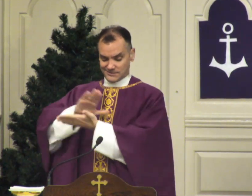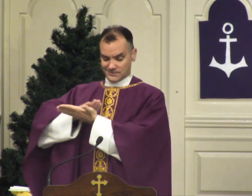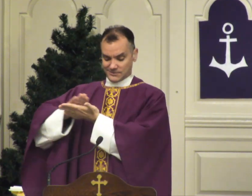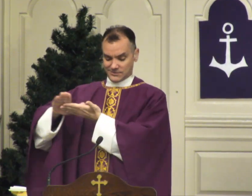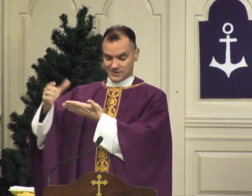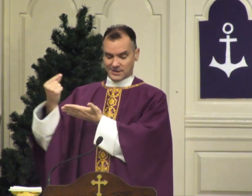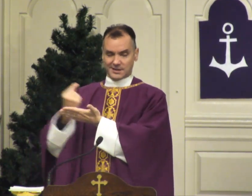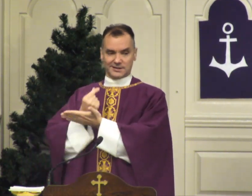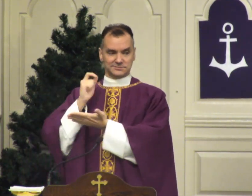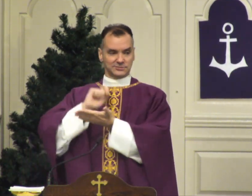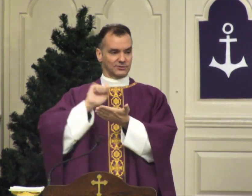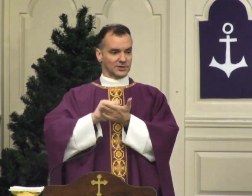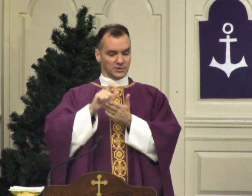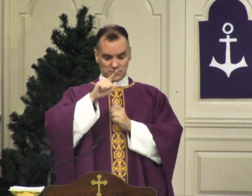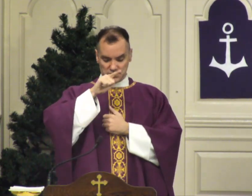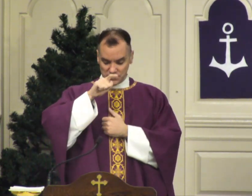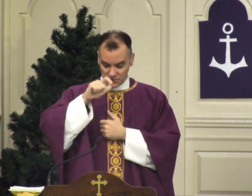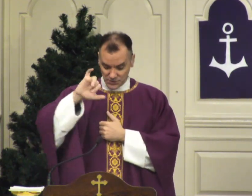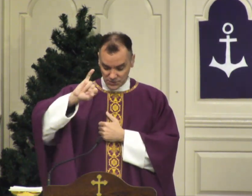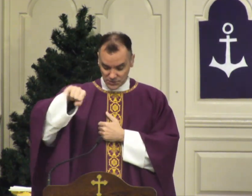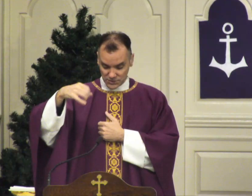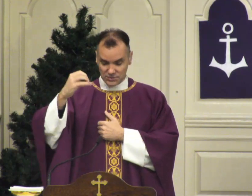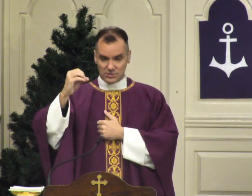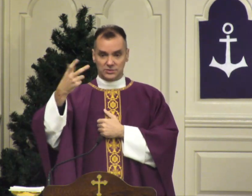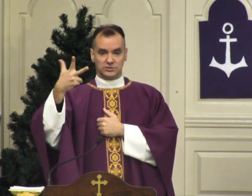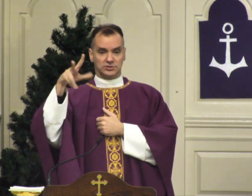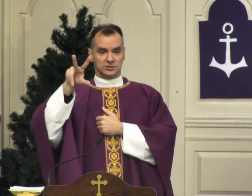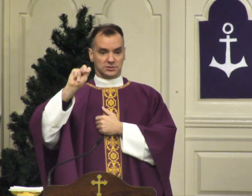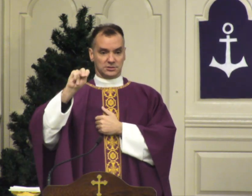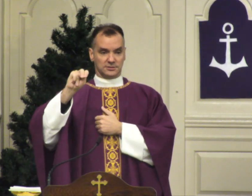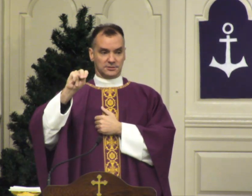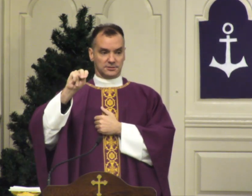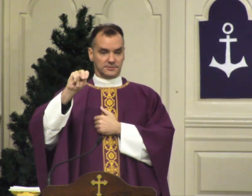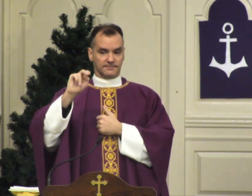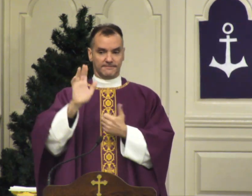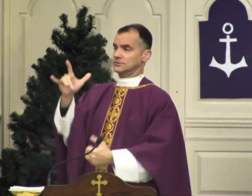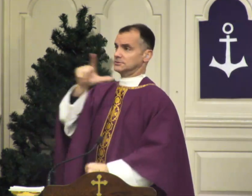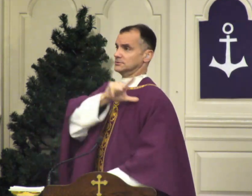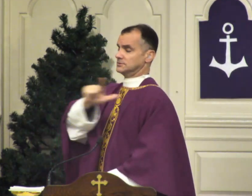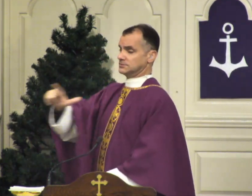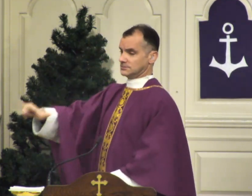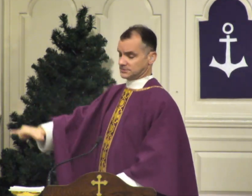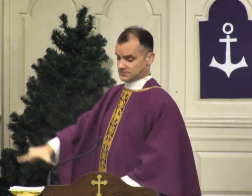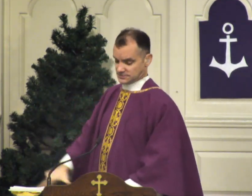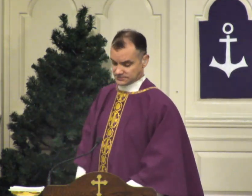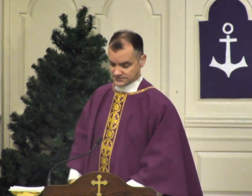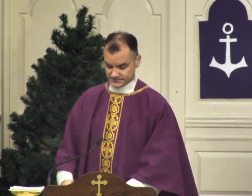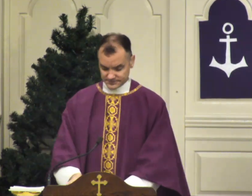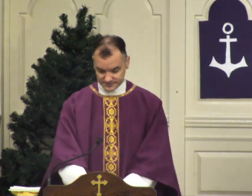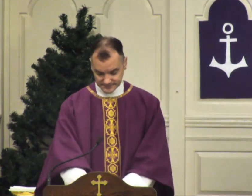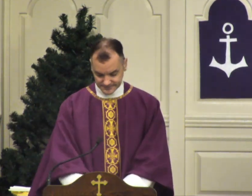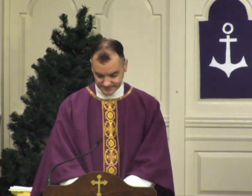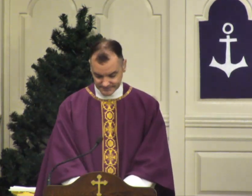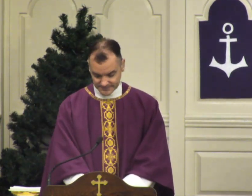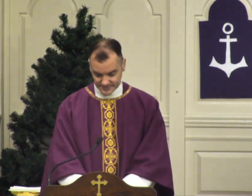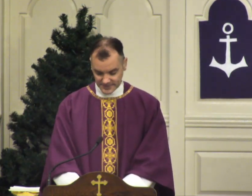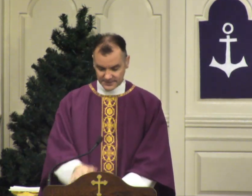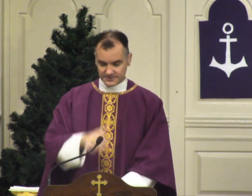A reading from the Holy Gospel according to John. Glory to you, O Lord.